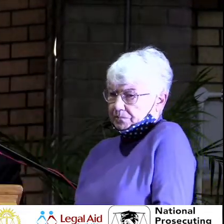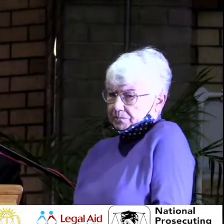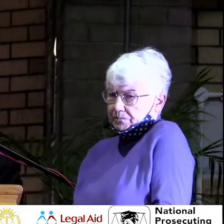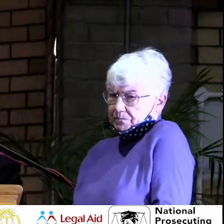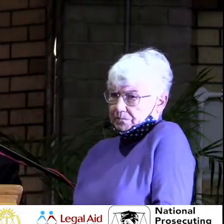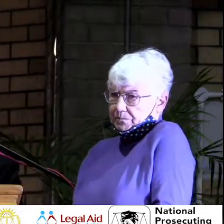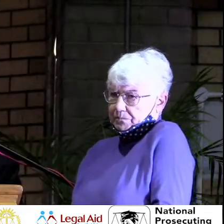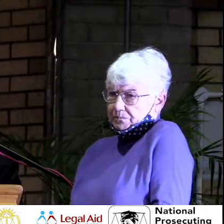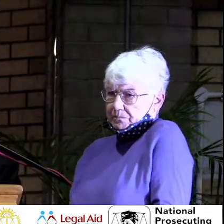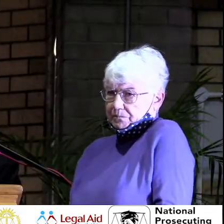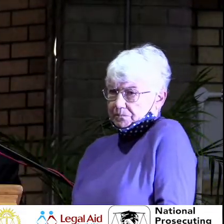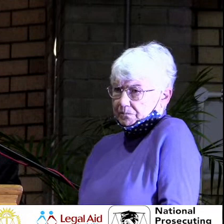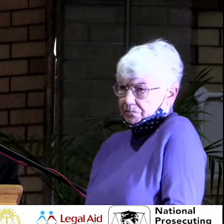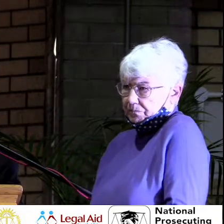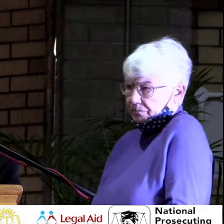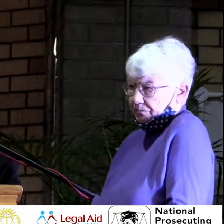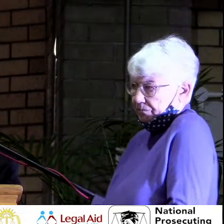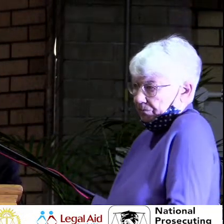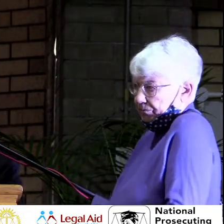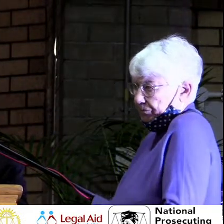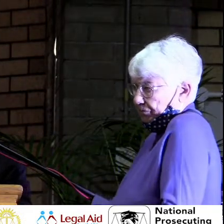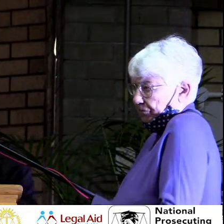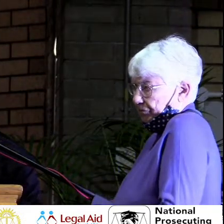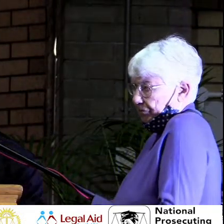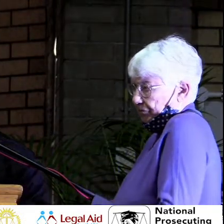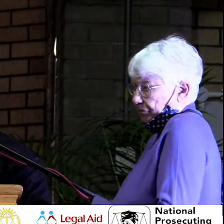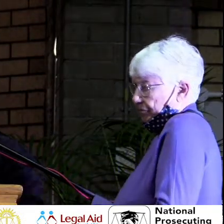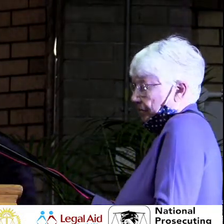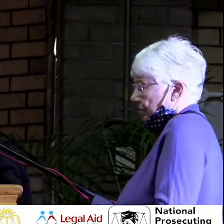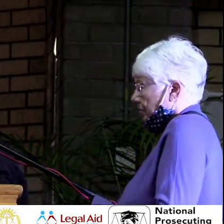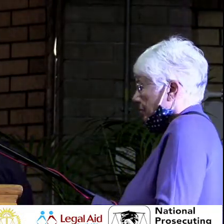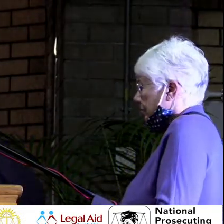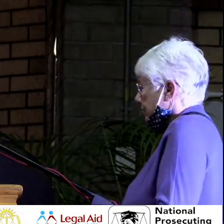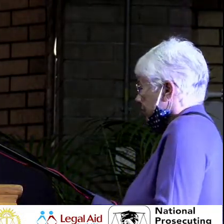answers and follow up to your questions. Enkosi, DM.